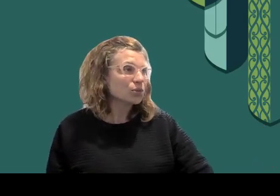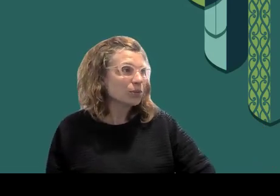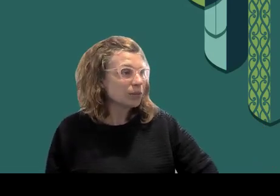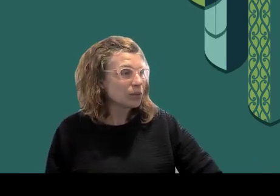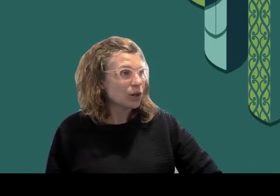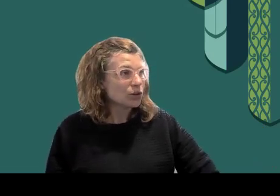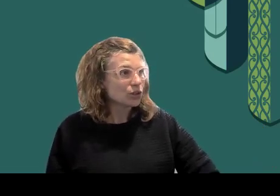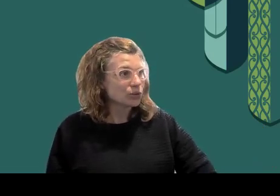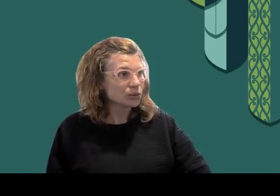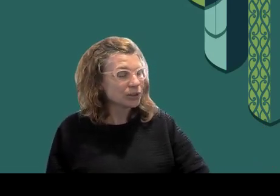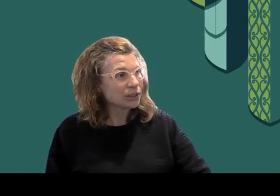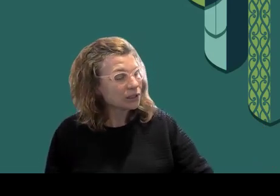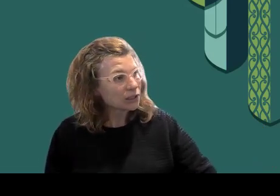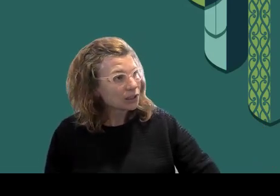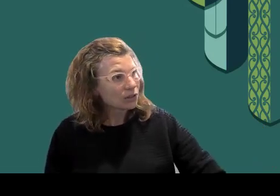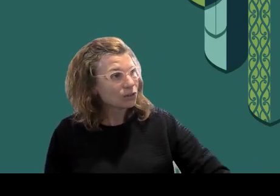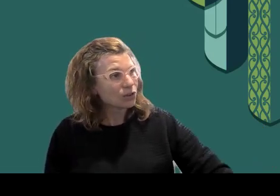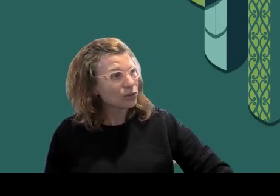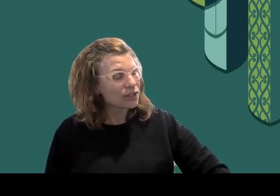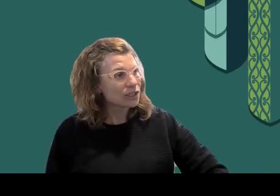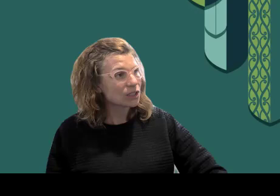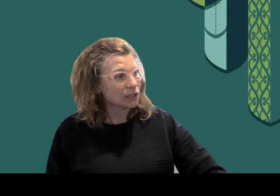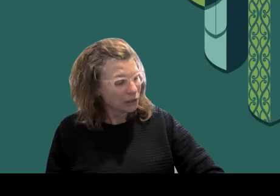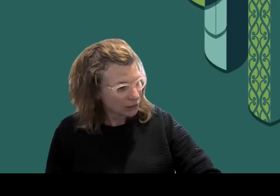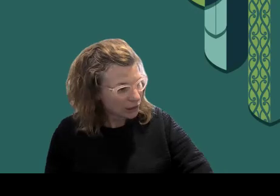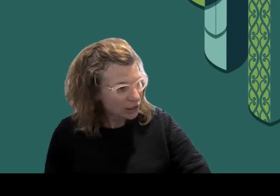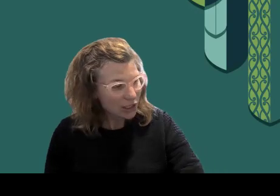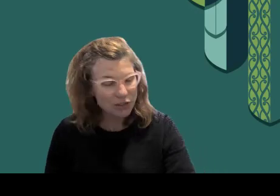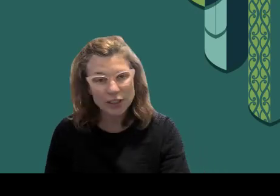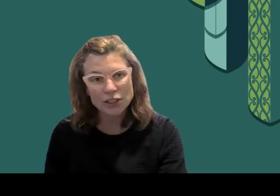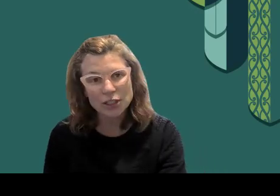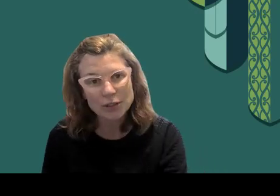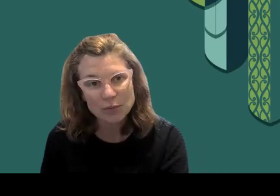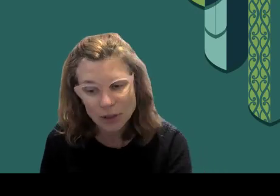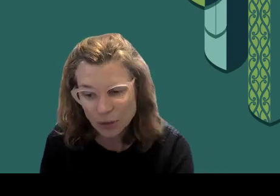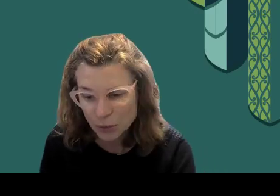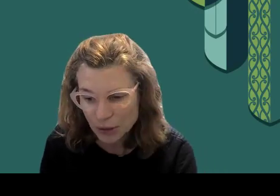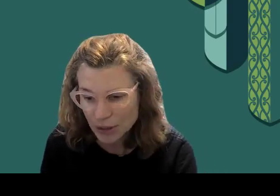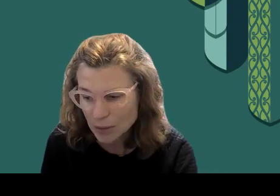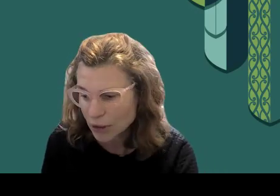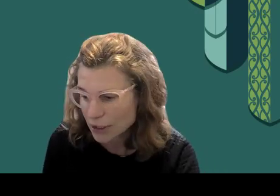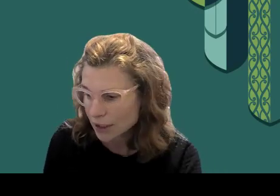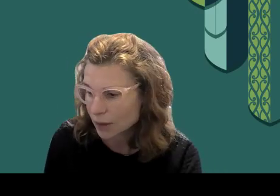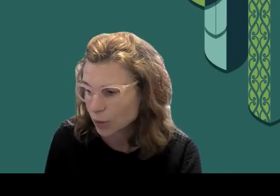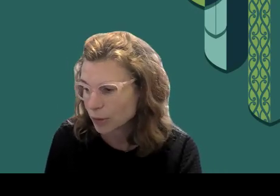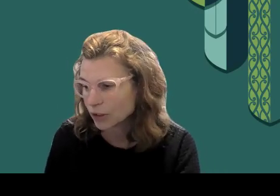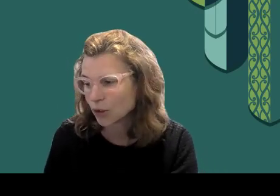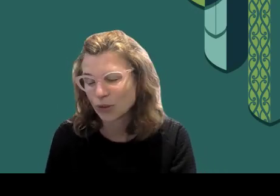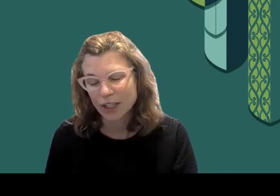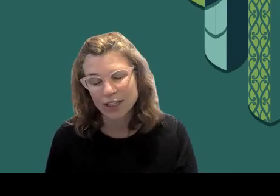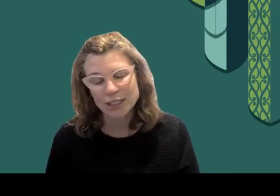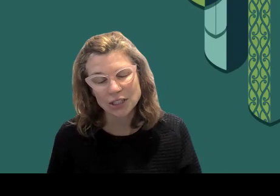do notice when people don't do it, and there's a change of leadership, as we know what we're experiencing at the